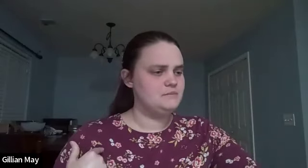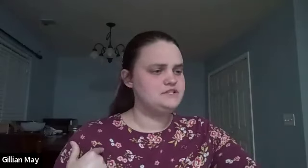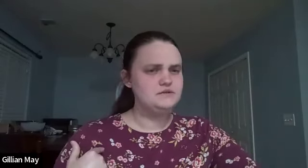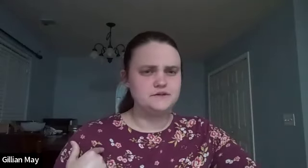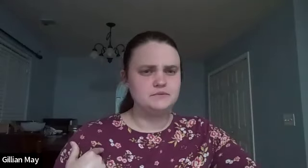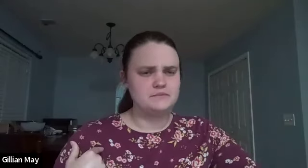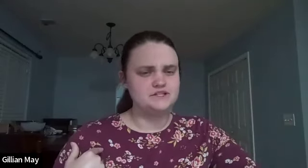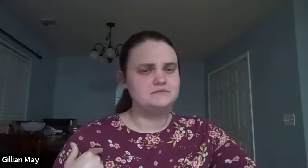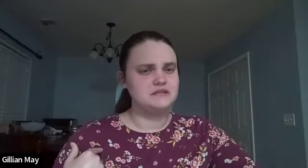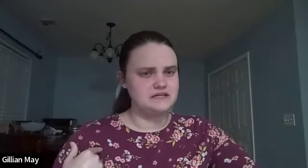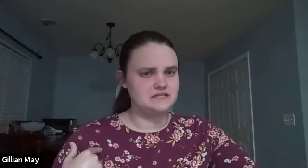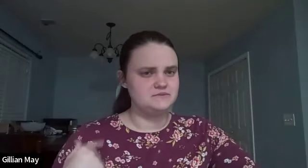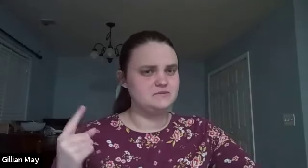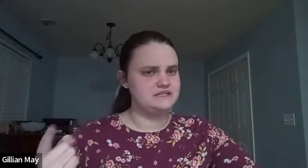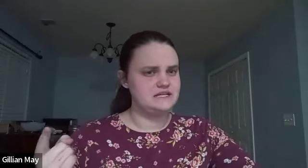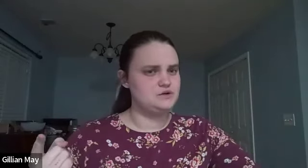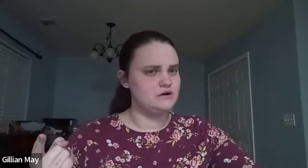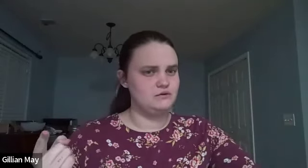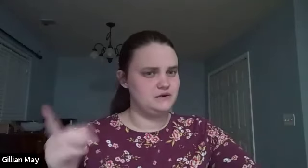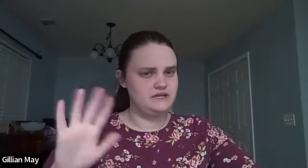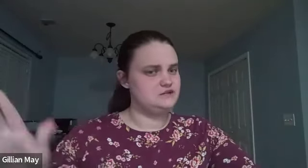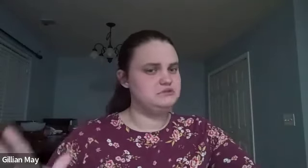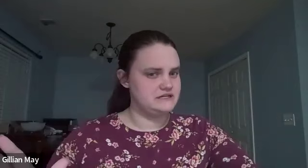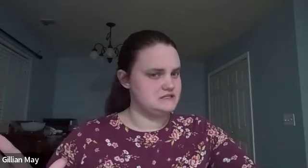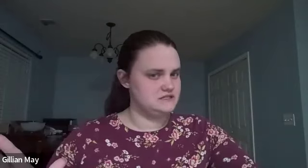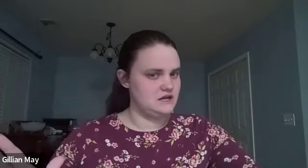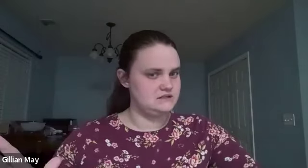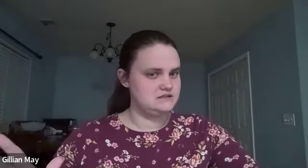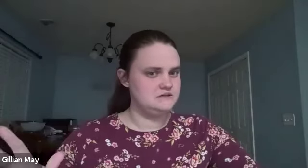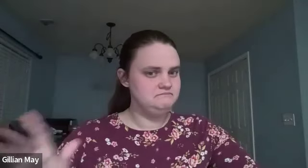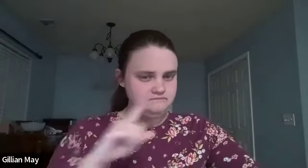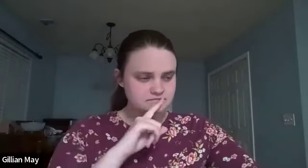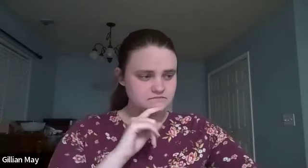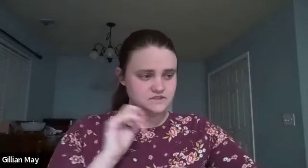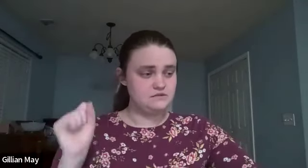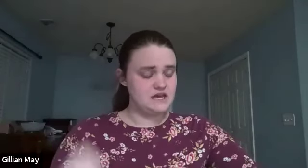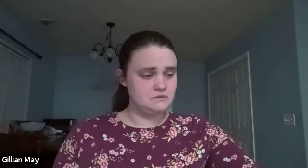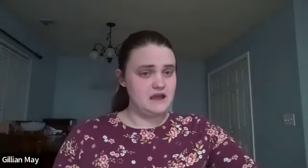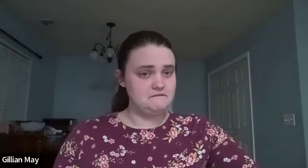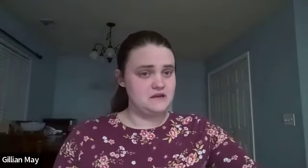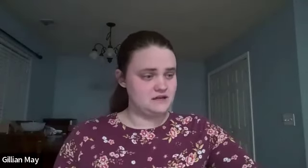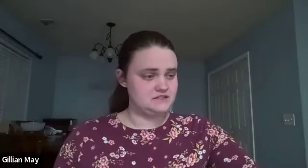gonna do some places because we didn't do places yet. So that's what we have for next